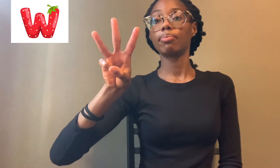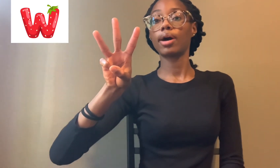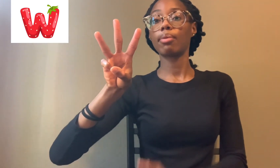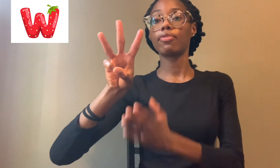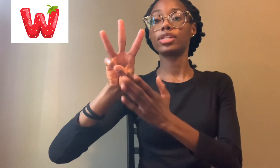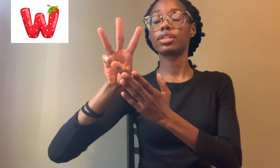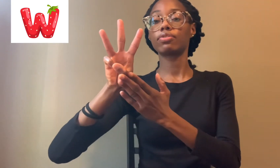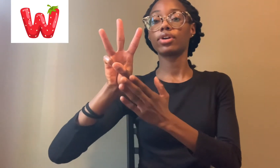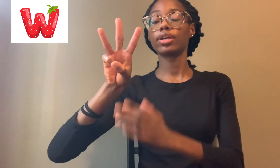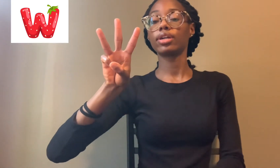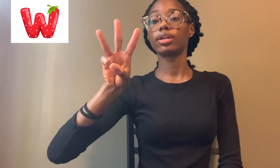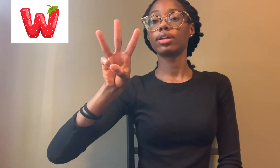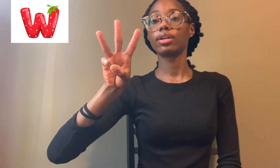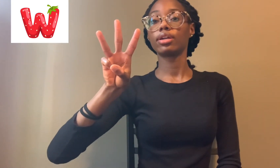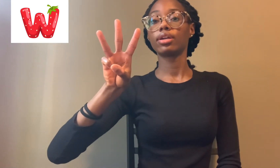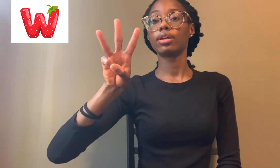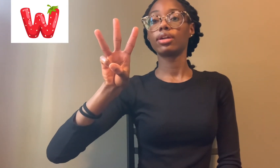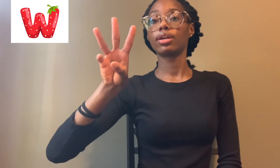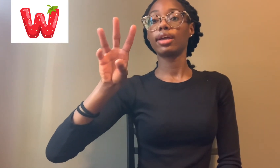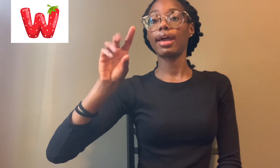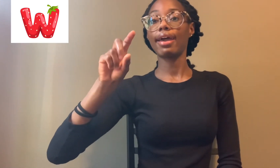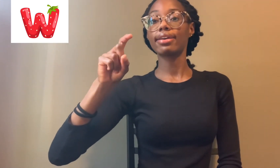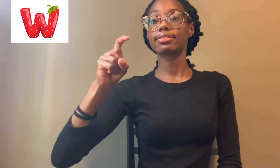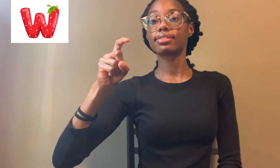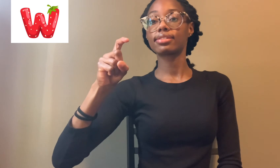Palm facing front. X.